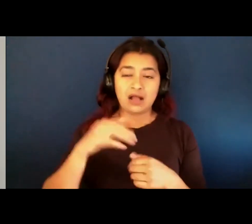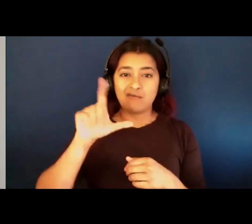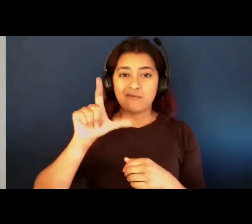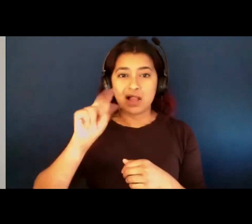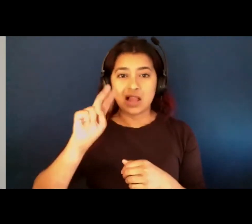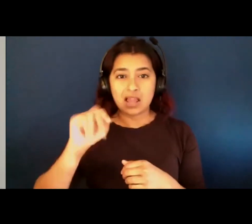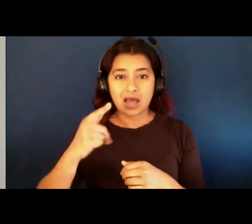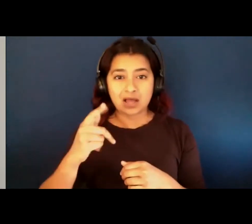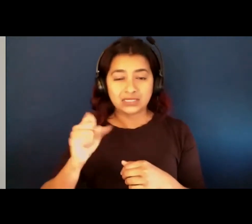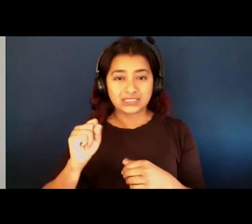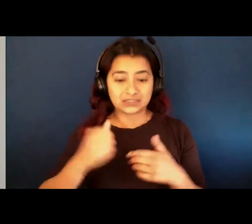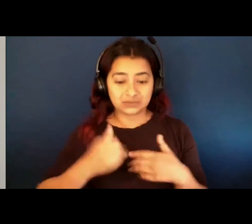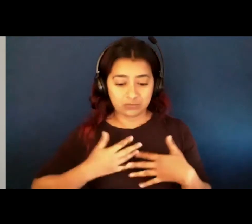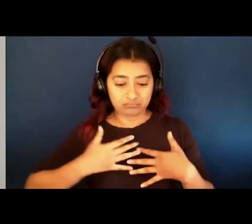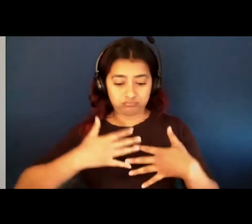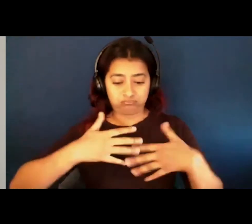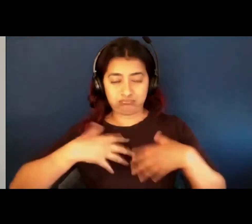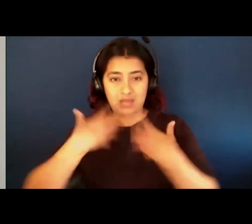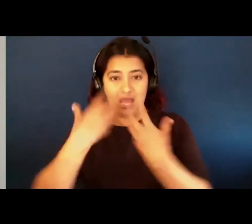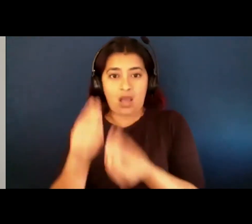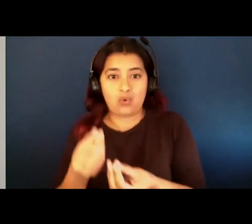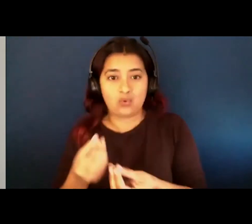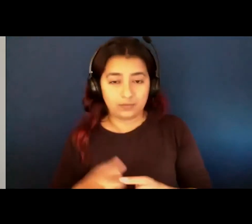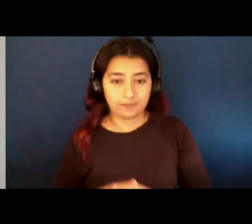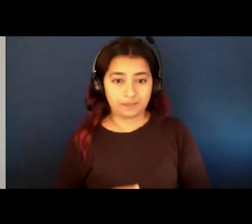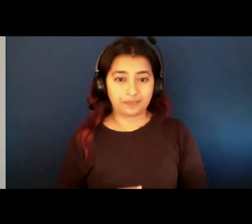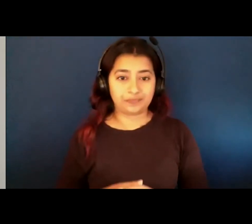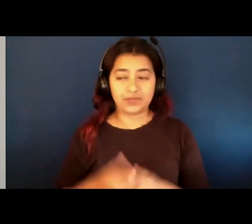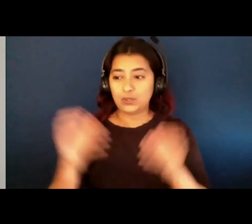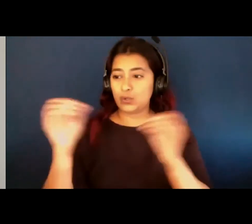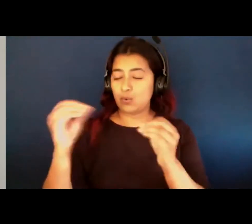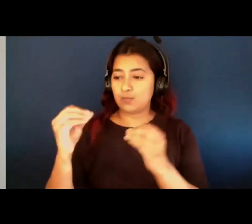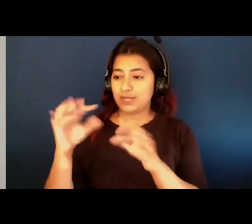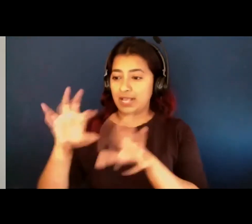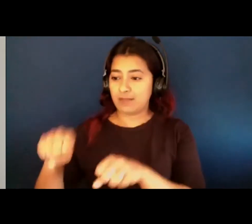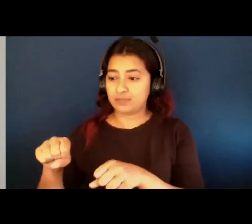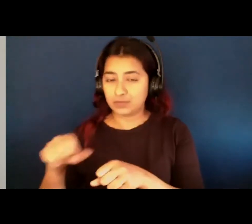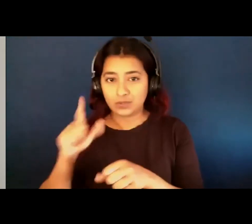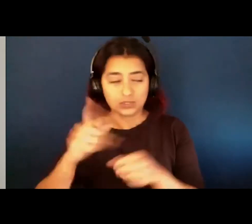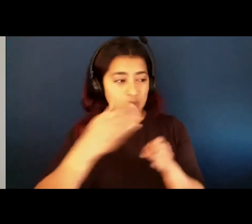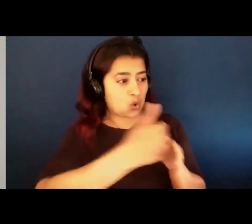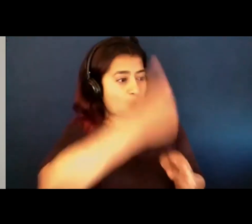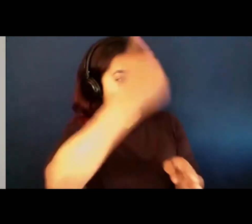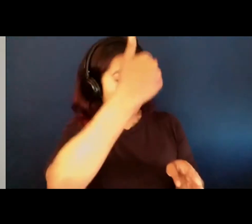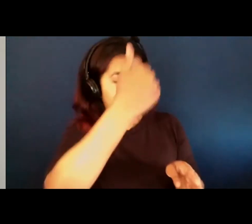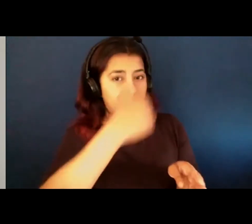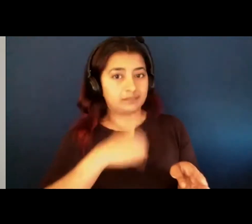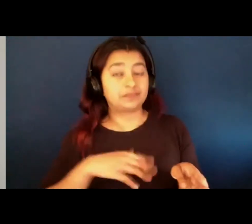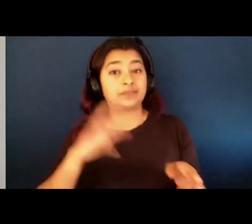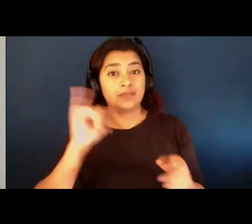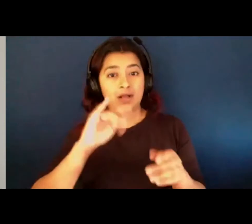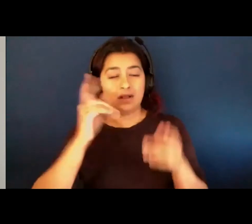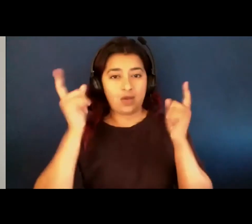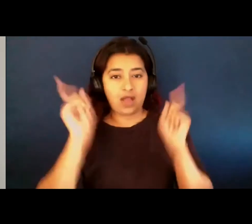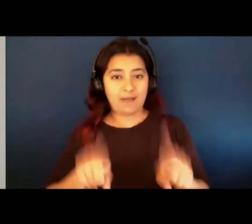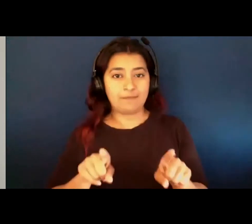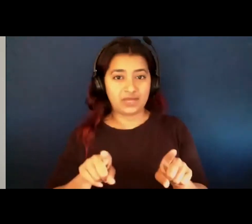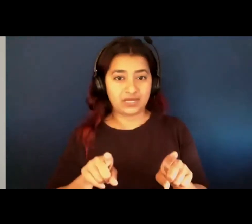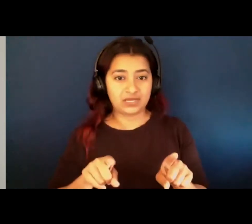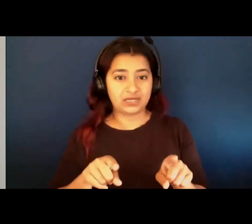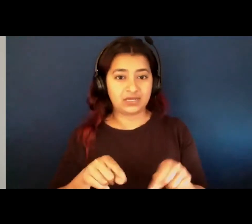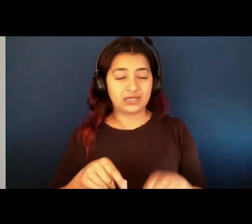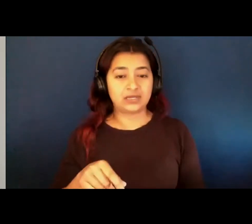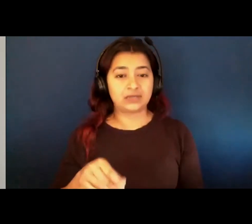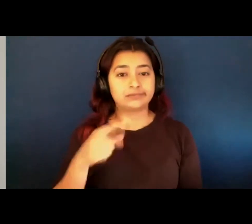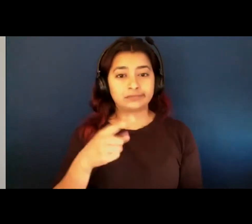mouth like a hose, and no one to capture them, so she opened the window. And that's when it happened. And Anhinga